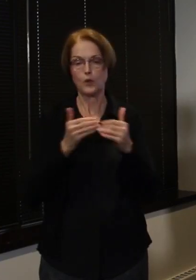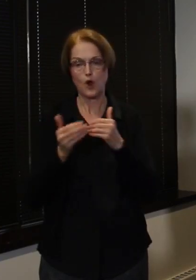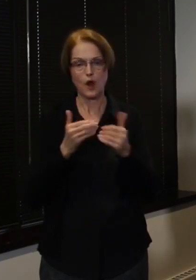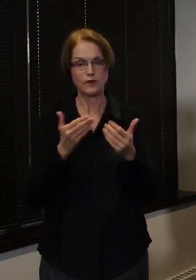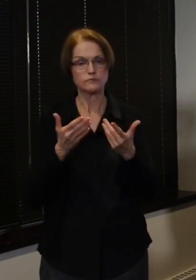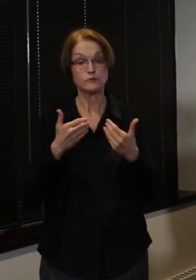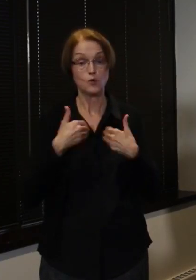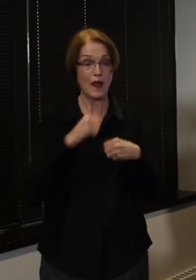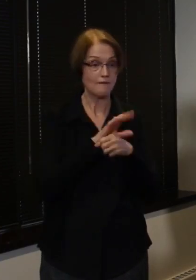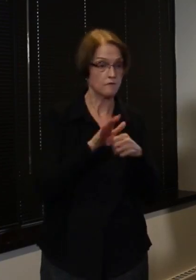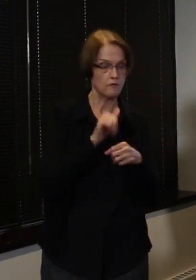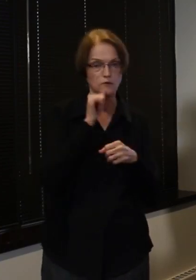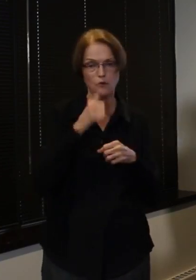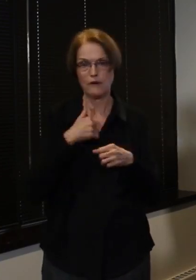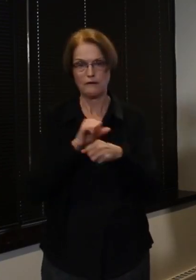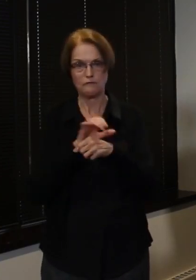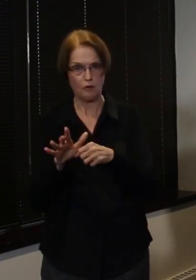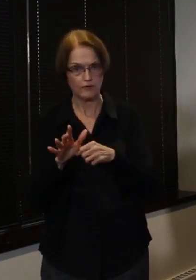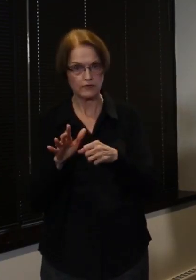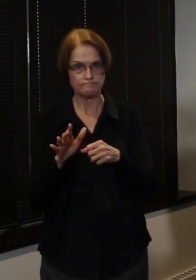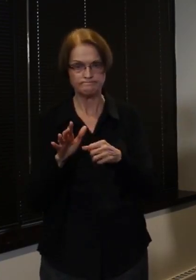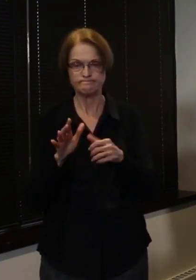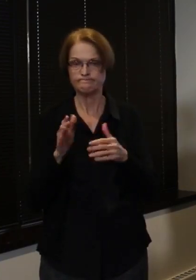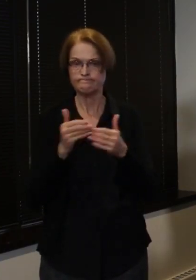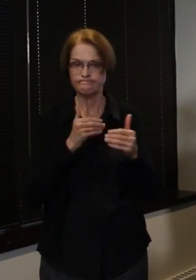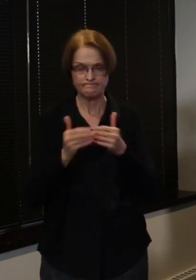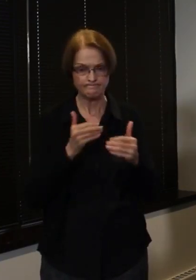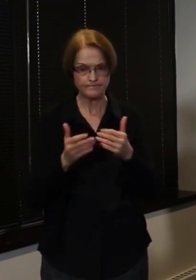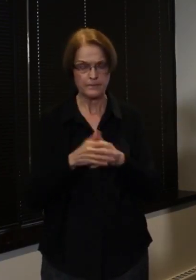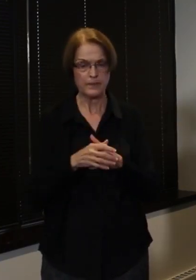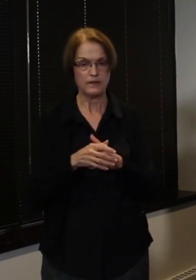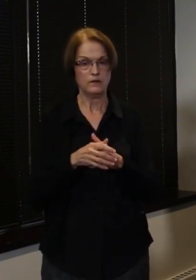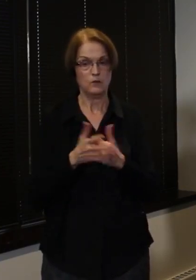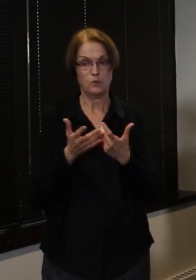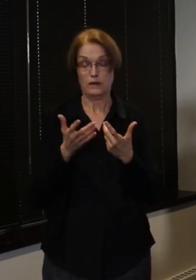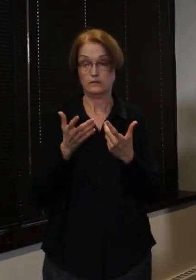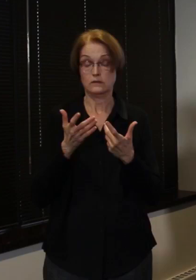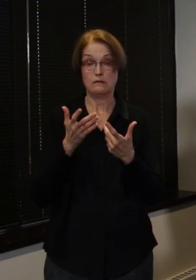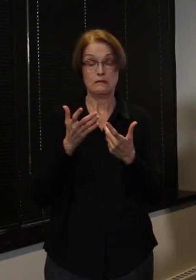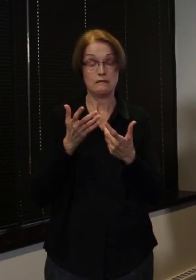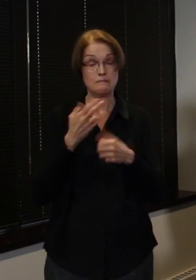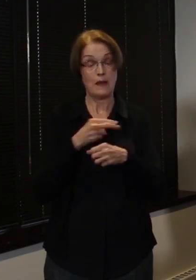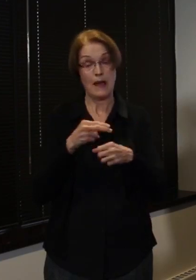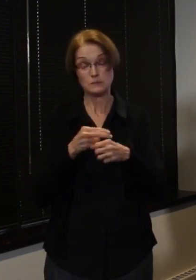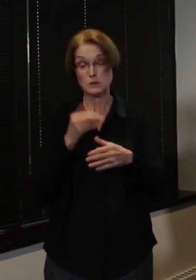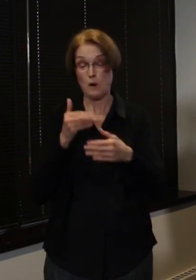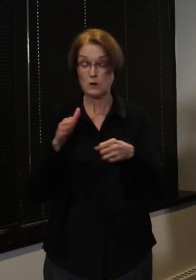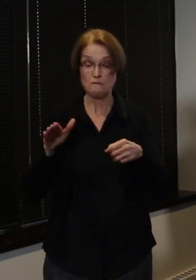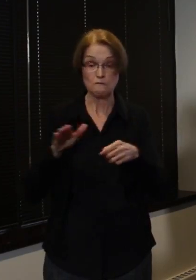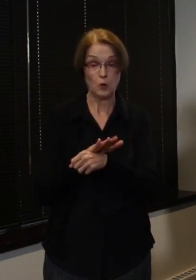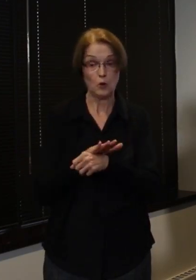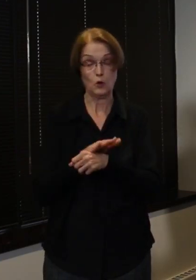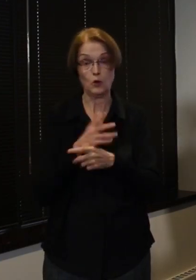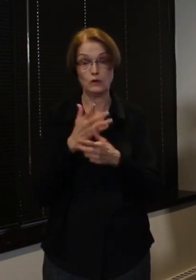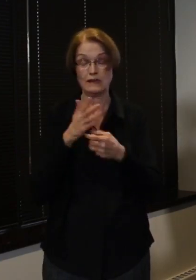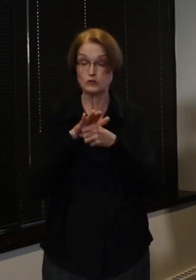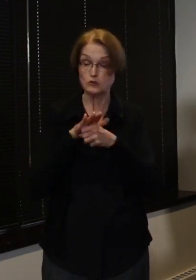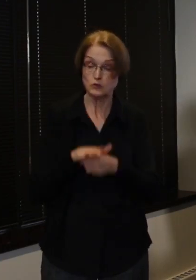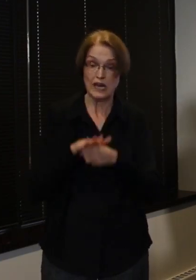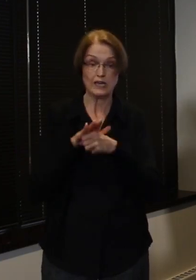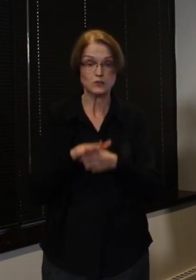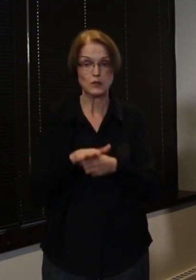have COVID or not, when we're stretched to capacity, it puts a strain on taking care of all of our